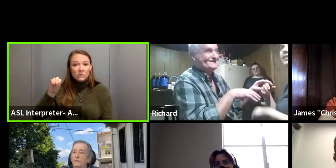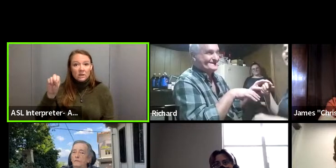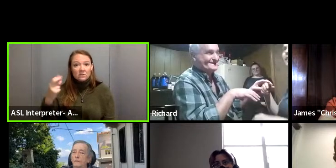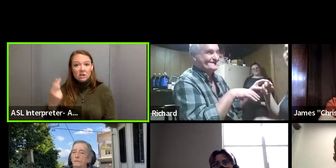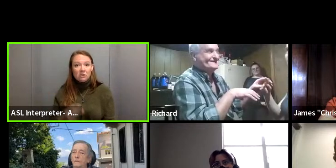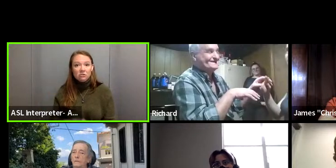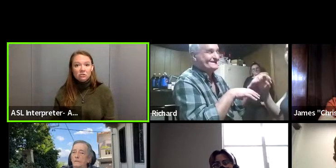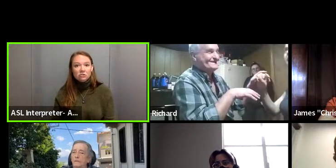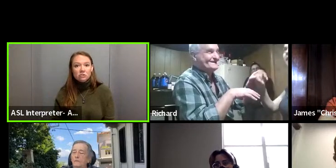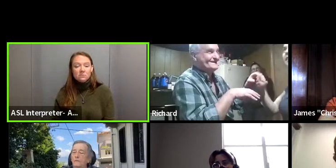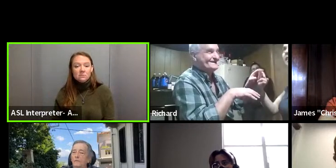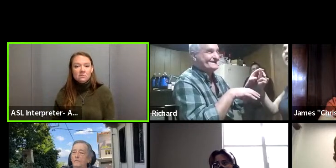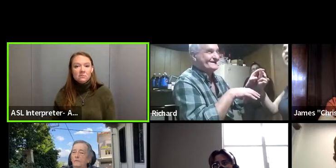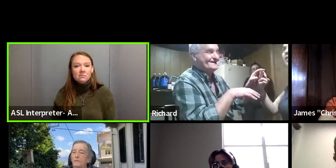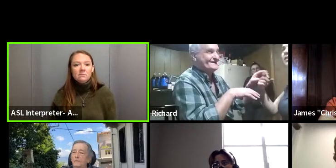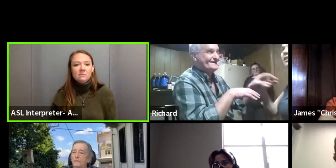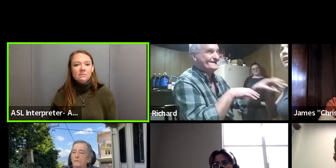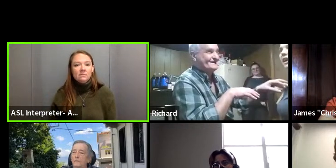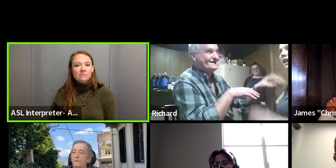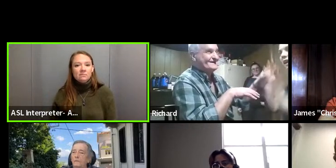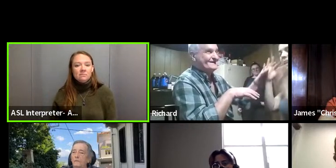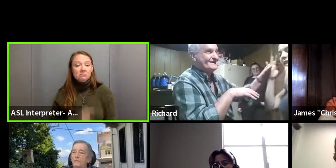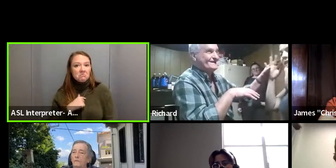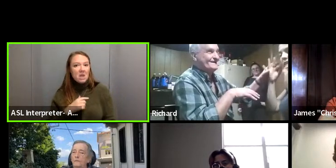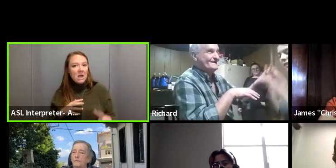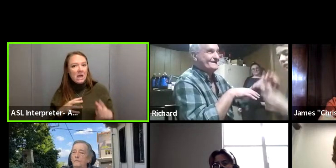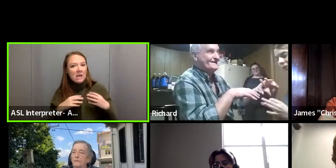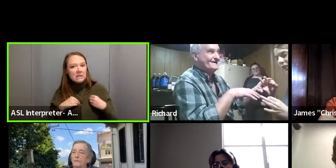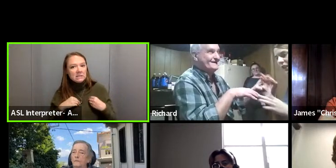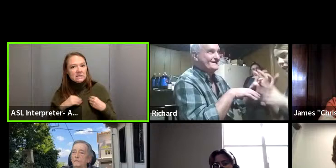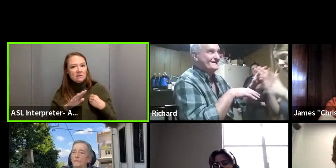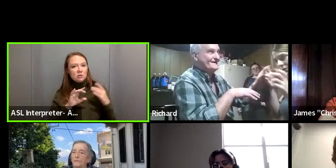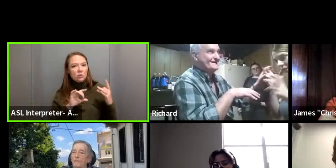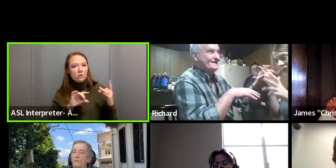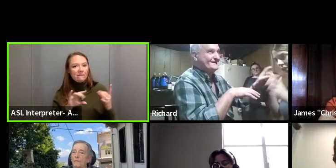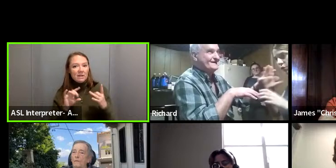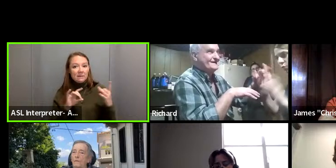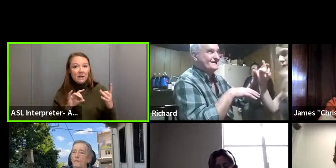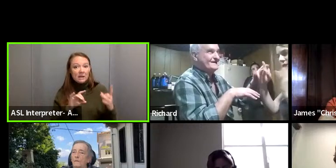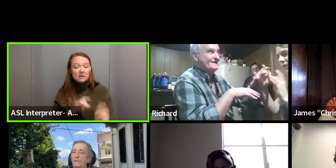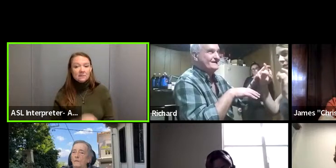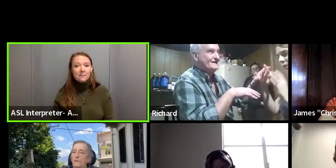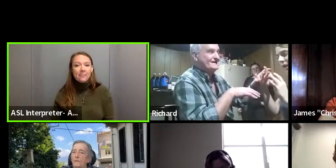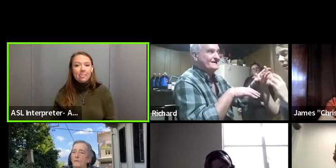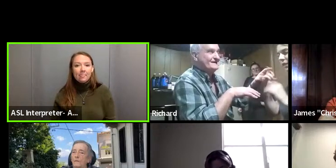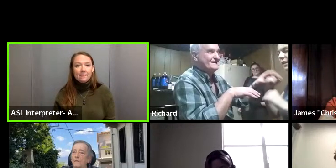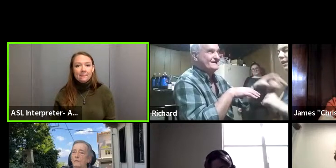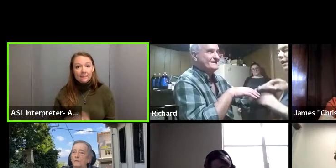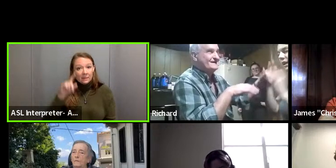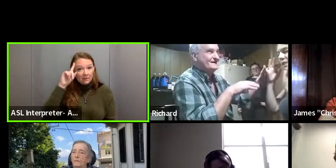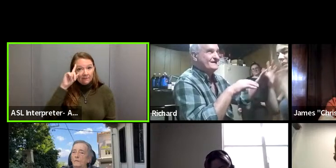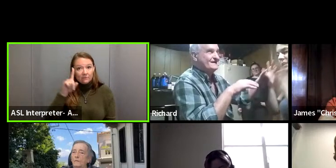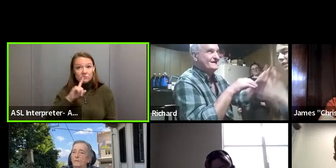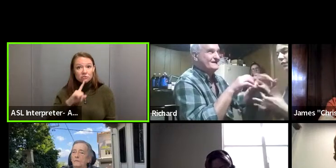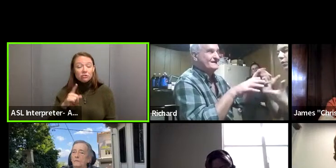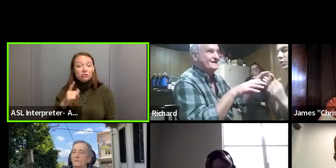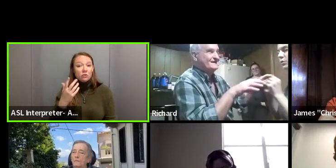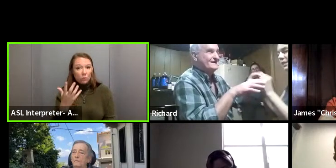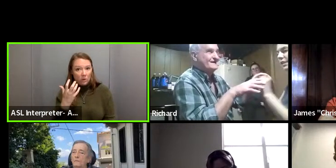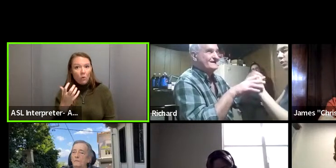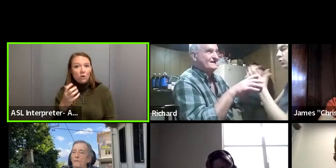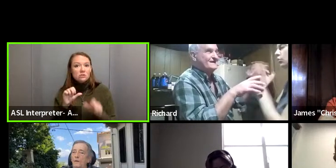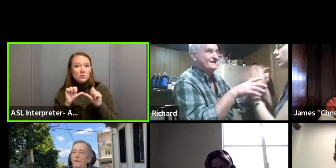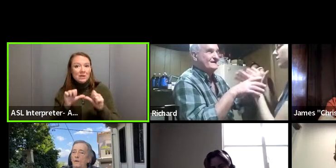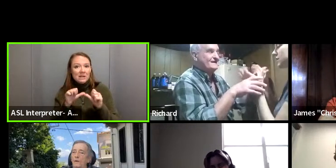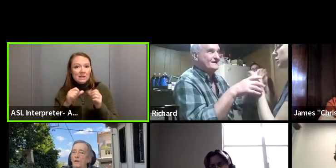I definitely take that feedback. Certainly, we do want to continue our conversations with this group.